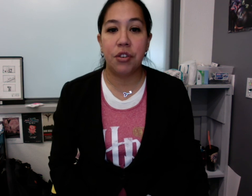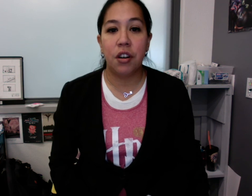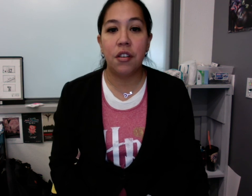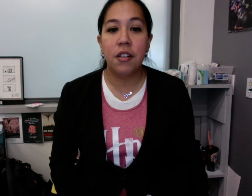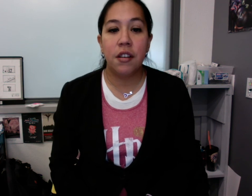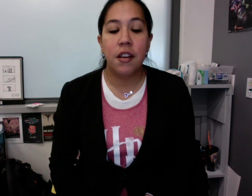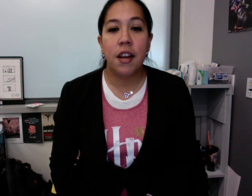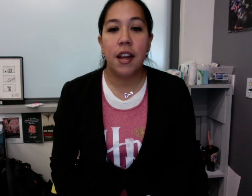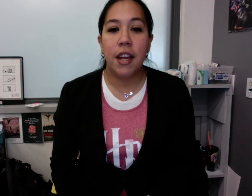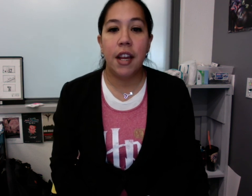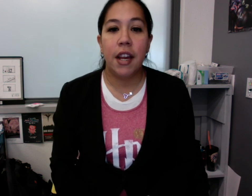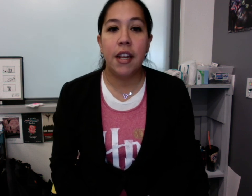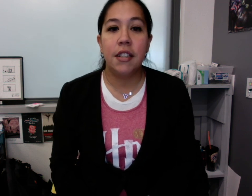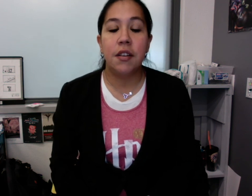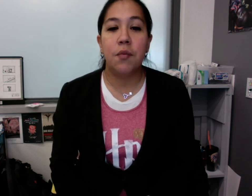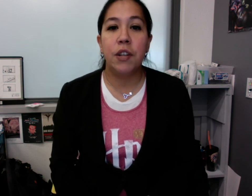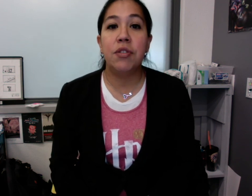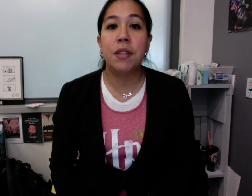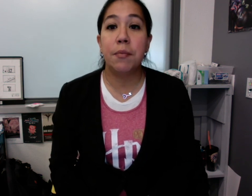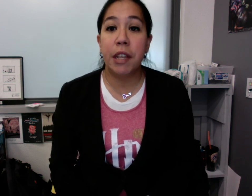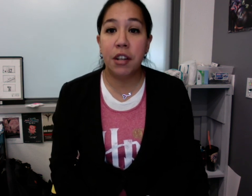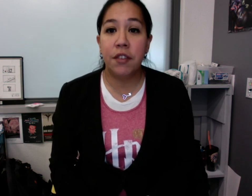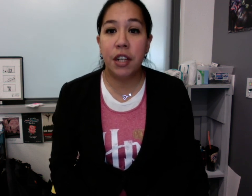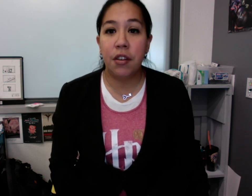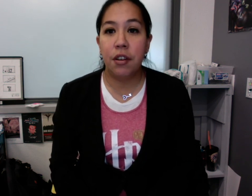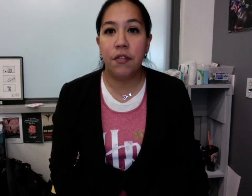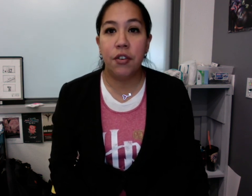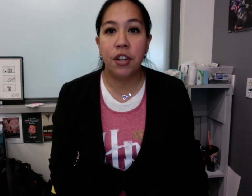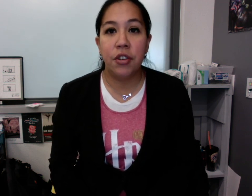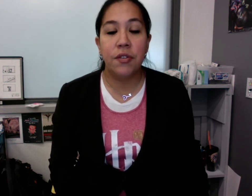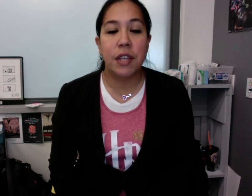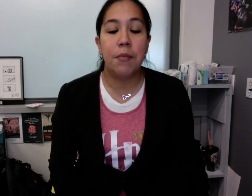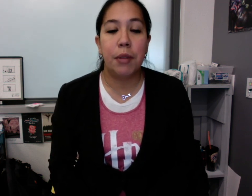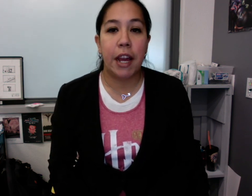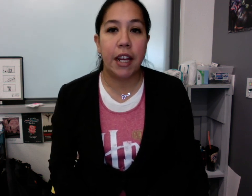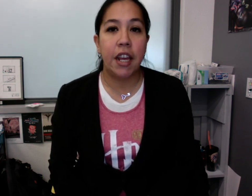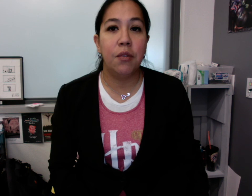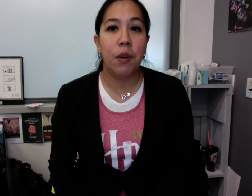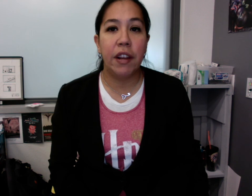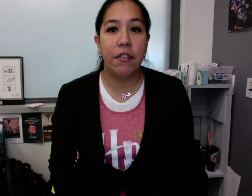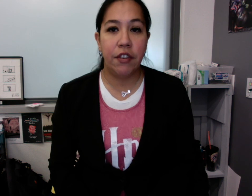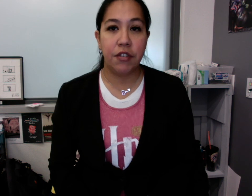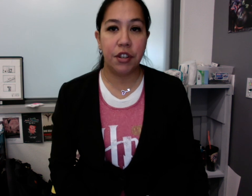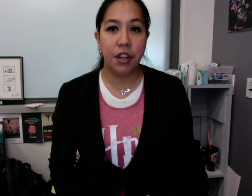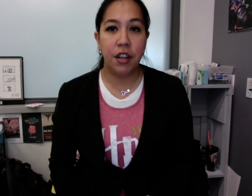strong. And when you submit your video, if you can use a black and white filter,